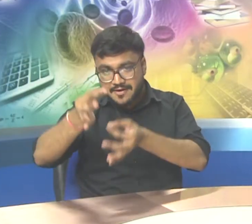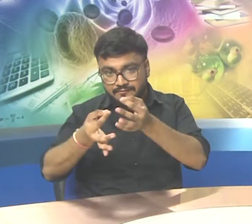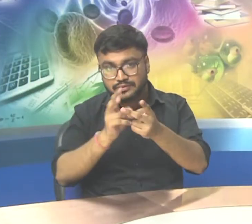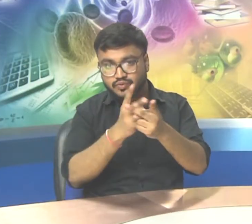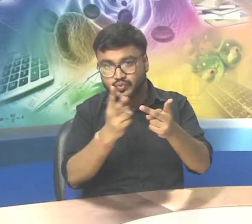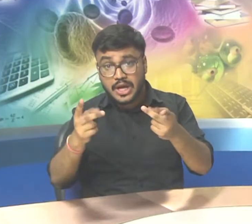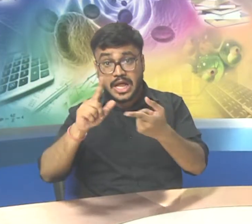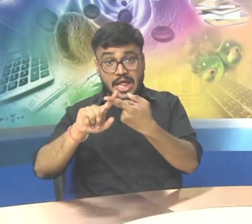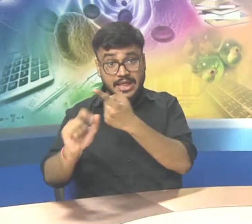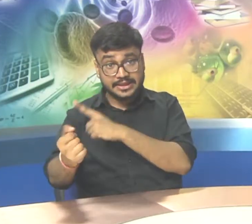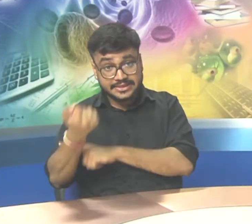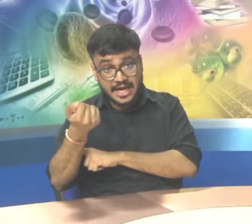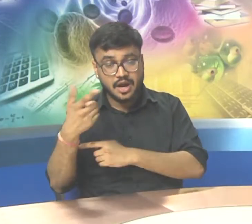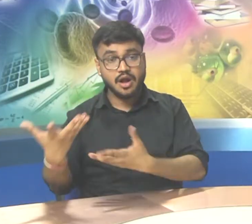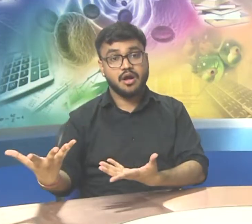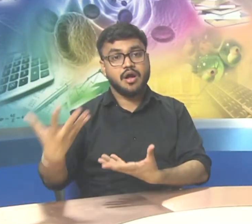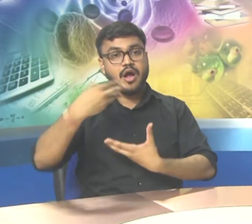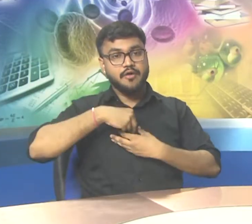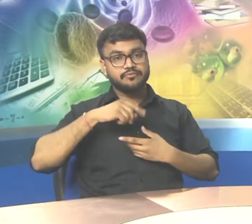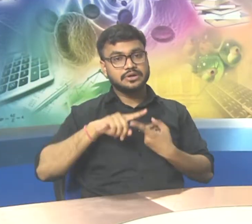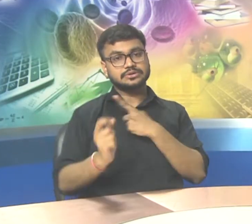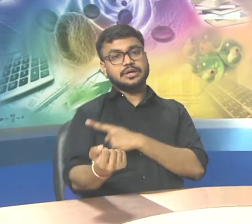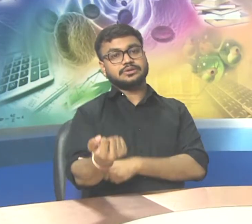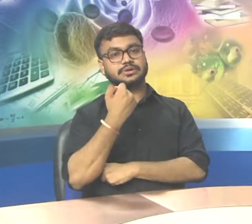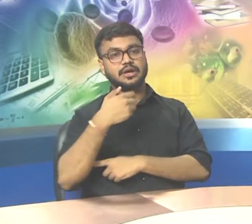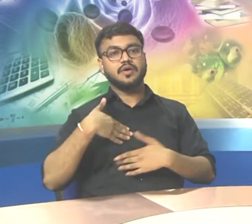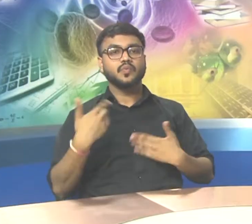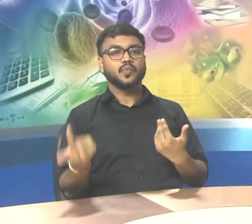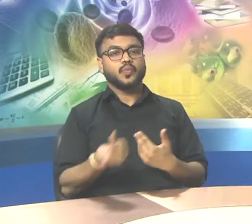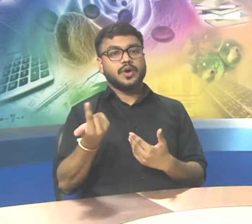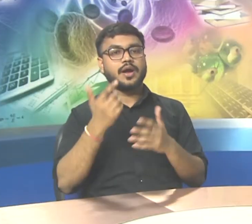although proteins are mainly needed for body building.